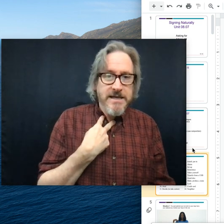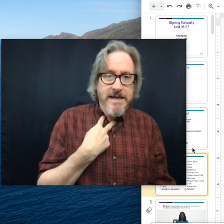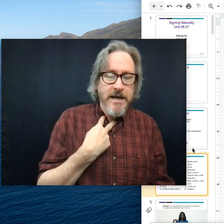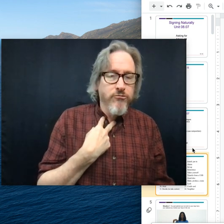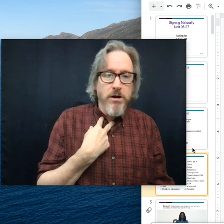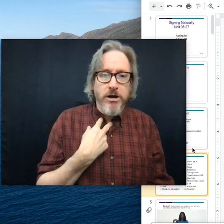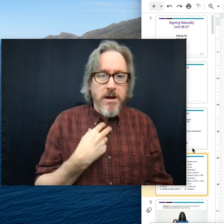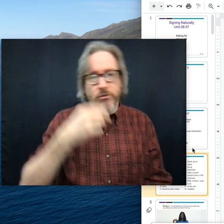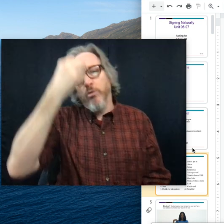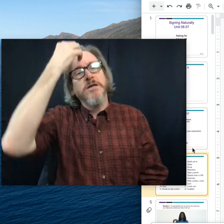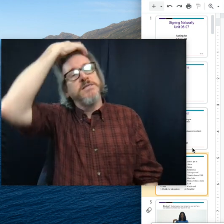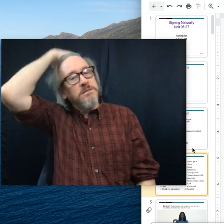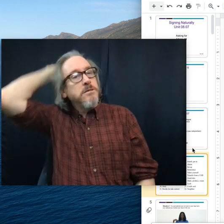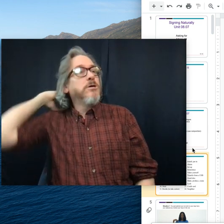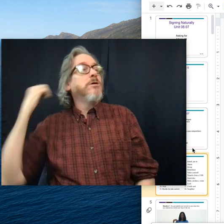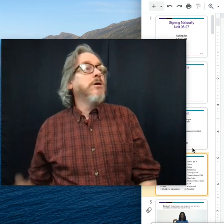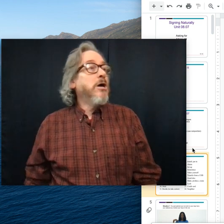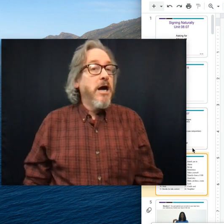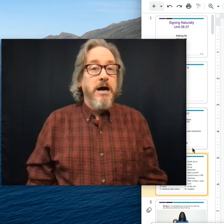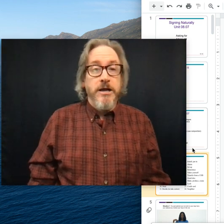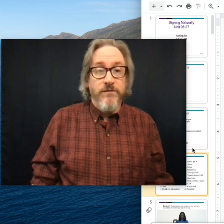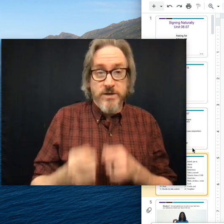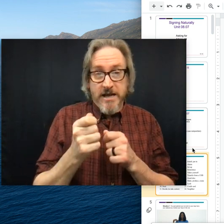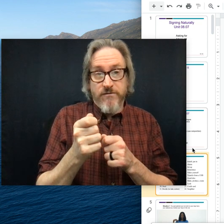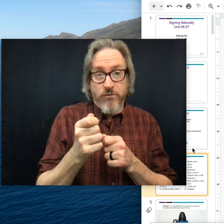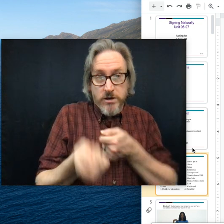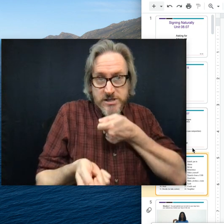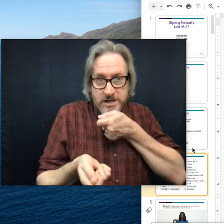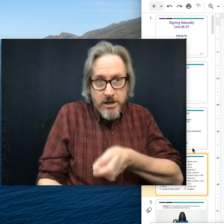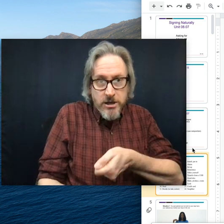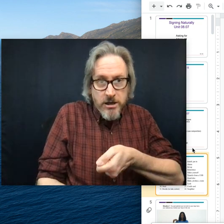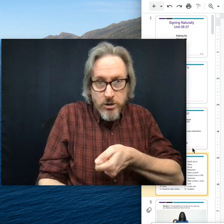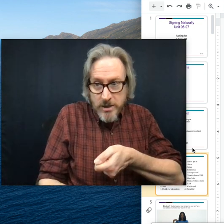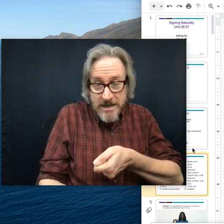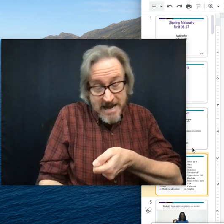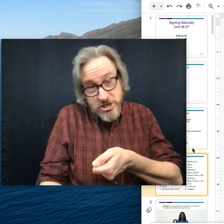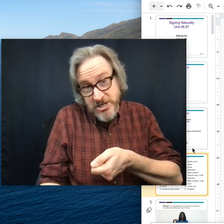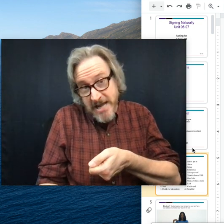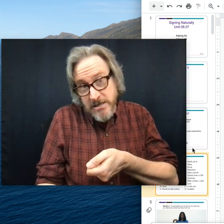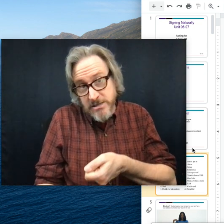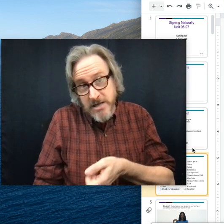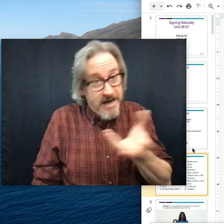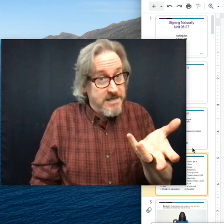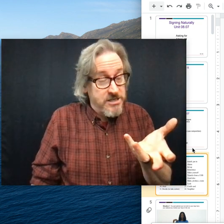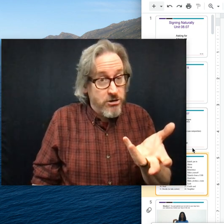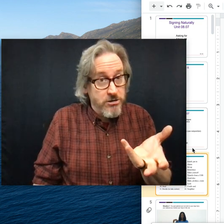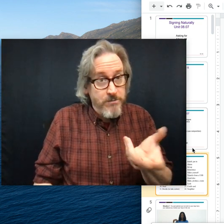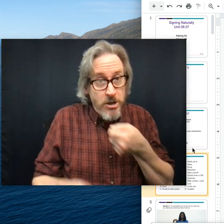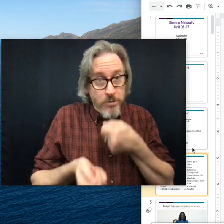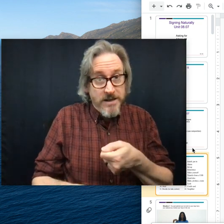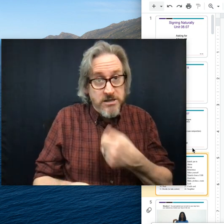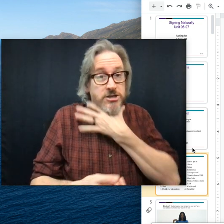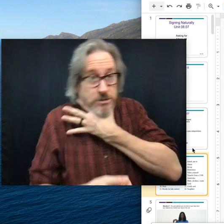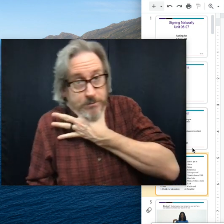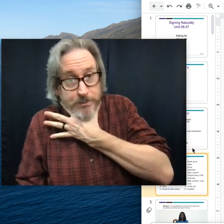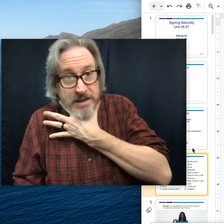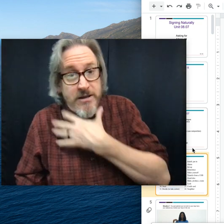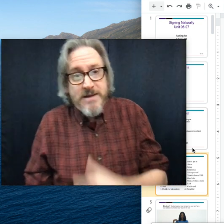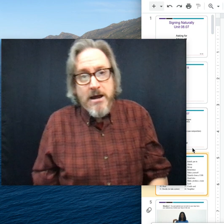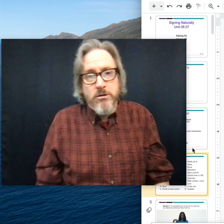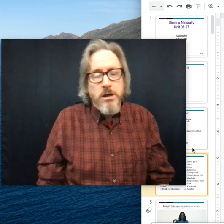As a kid running around the woods, if you take a forked stick, you can catch snakes and it doesn't hurt them. You basically